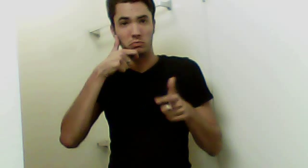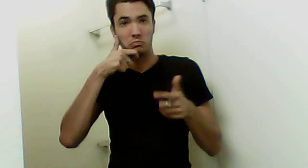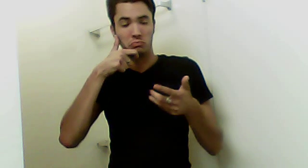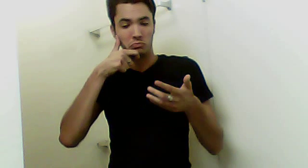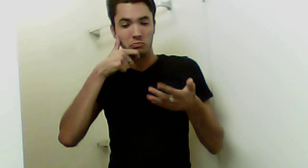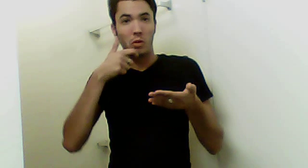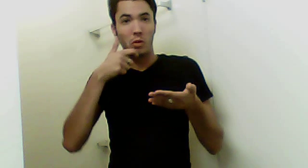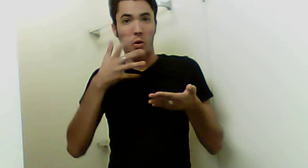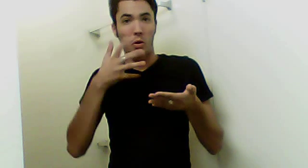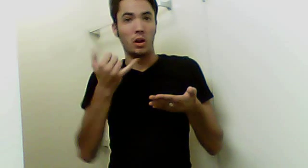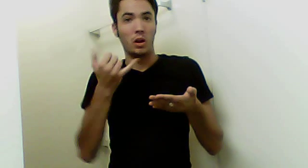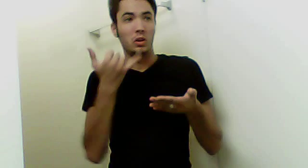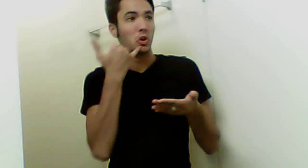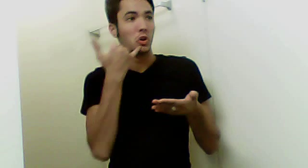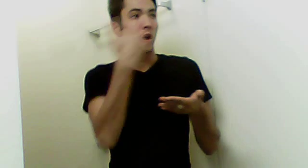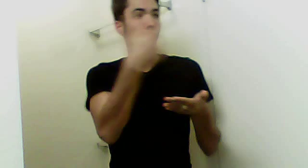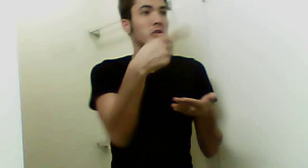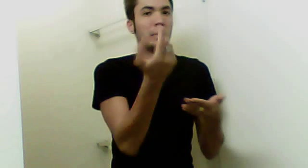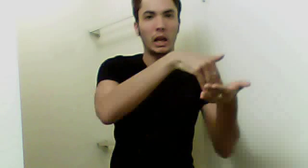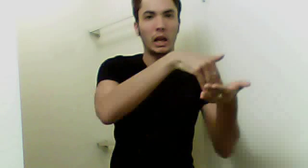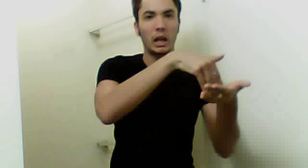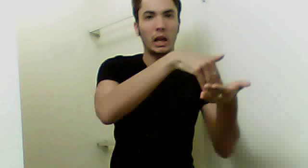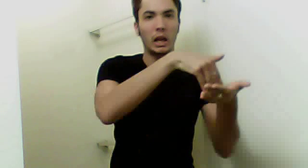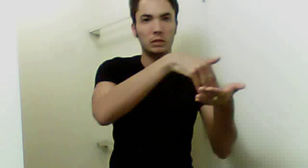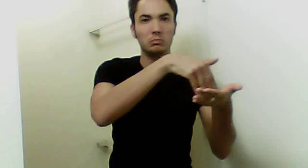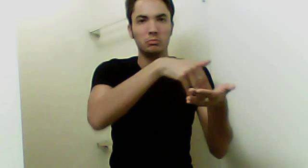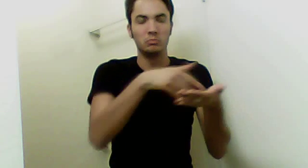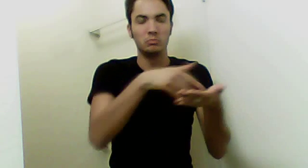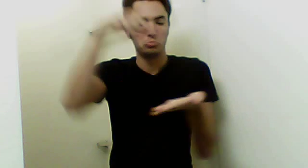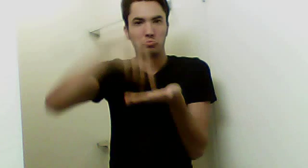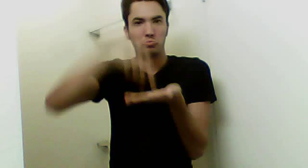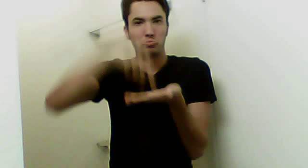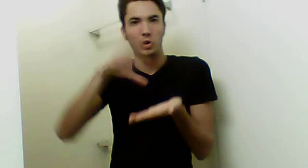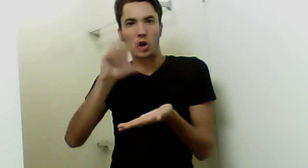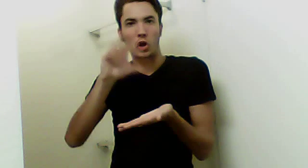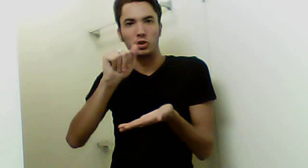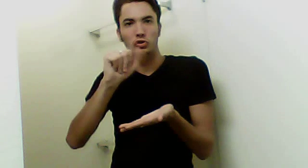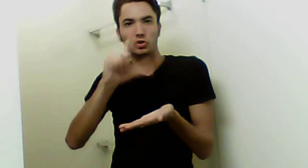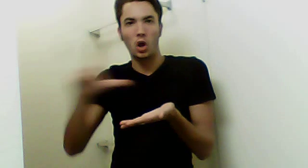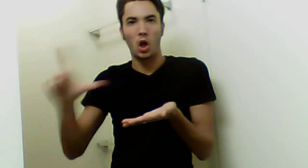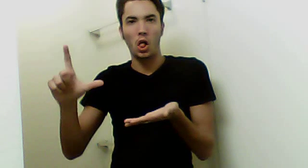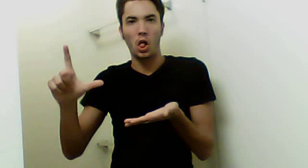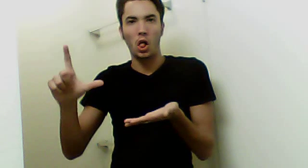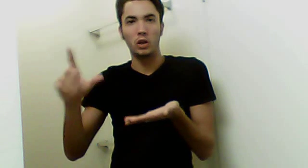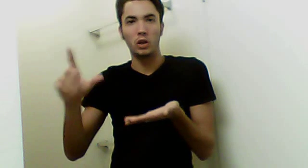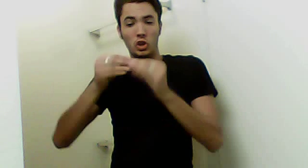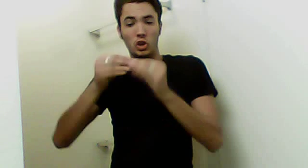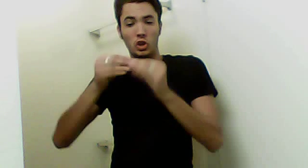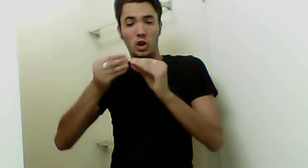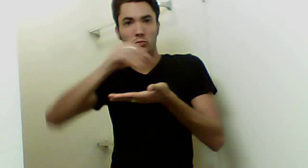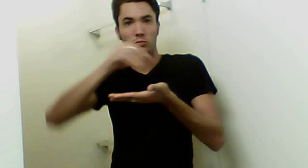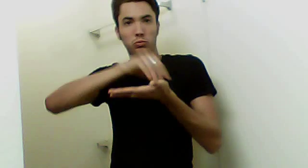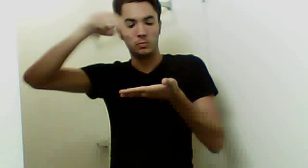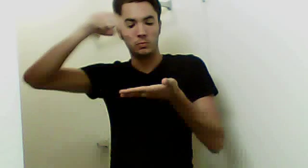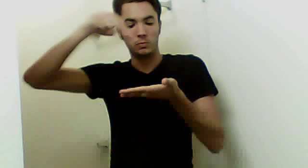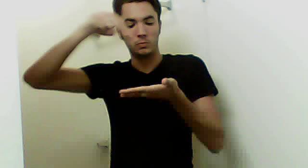puts the last phone number into the box for you. And at that point, you can hit call again to actually dial it. So you don't need to go into the recent